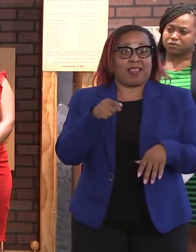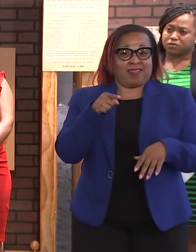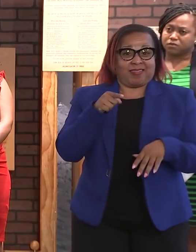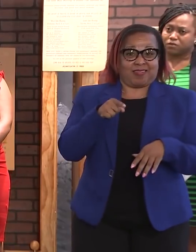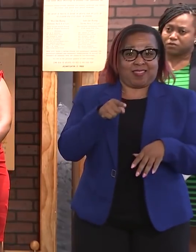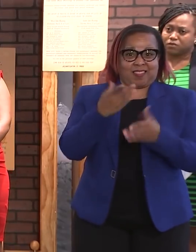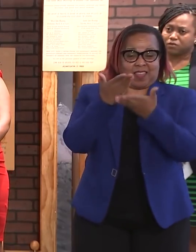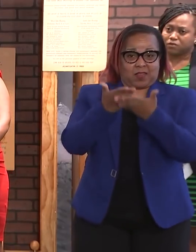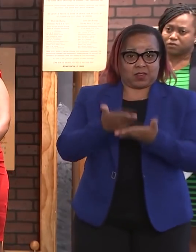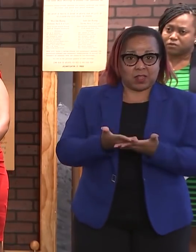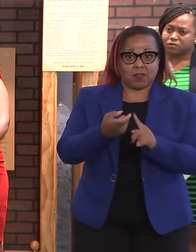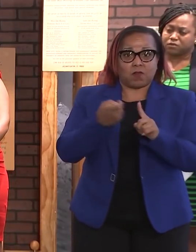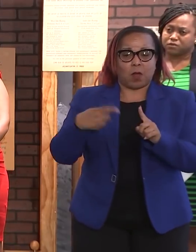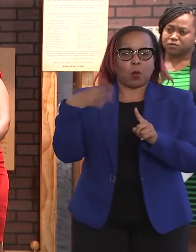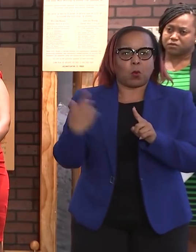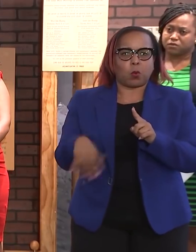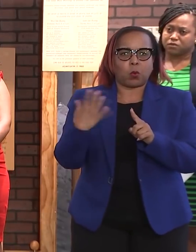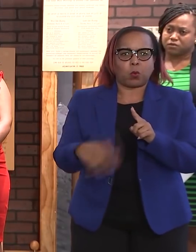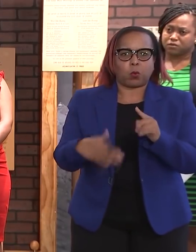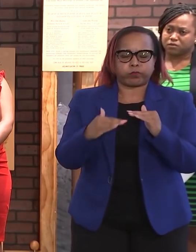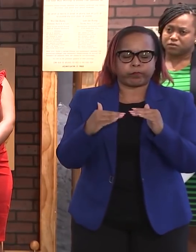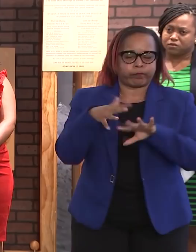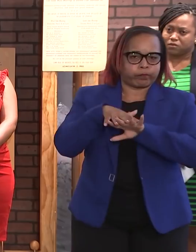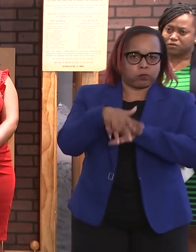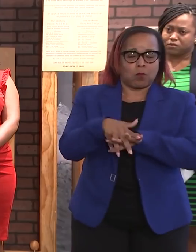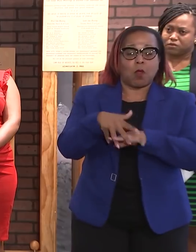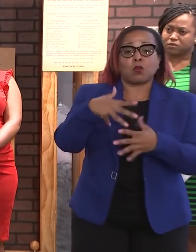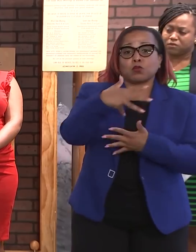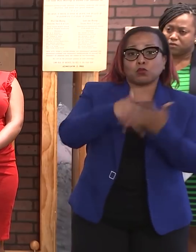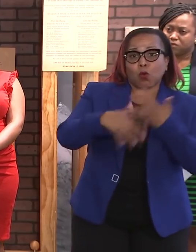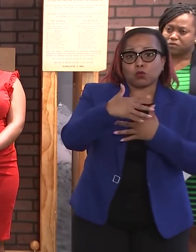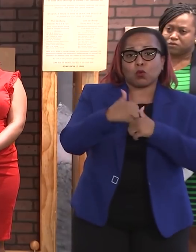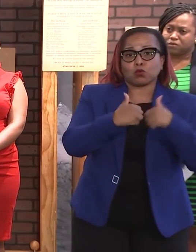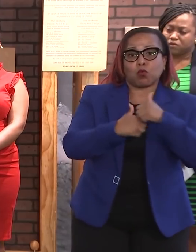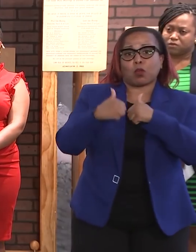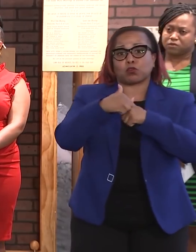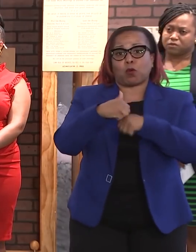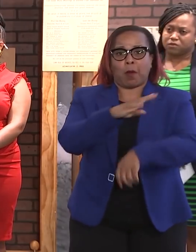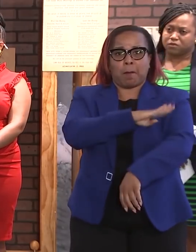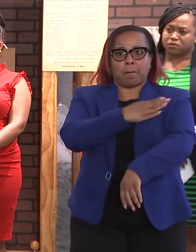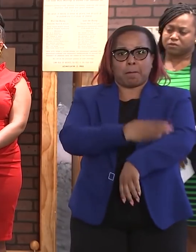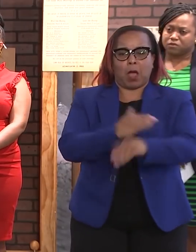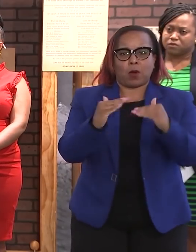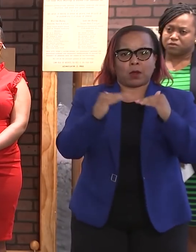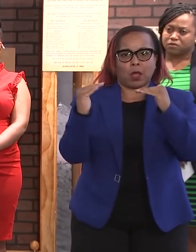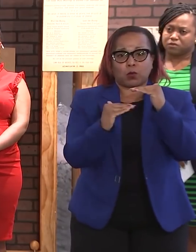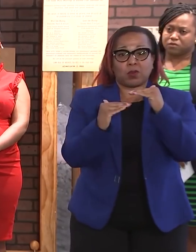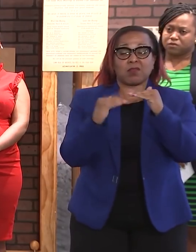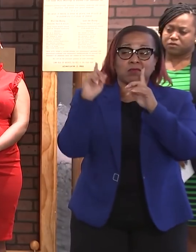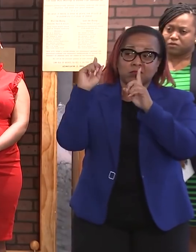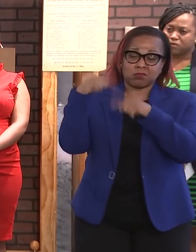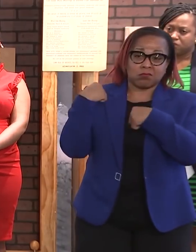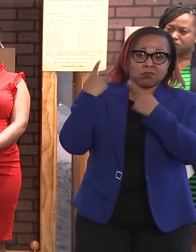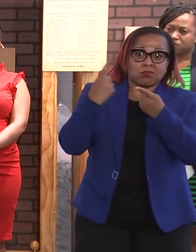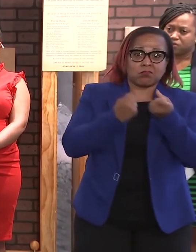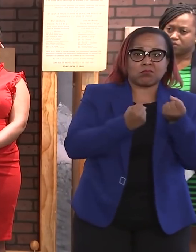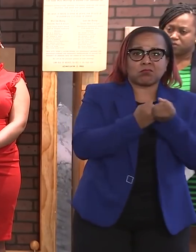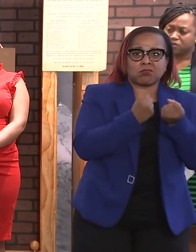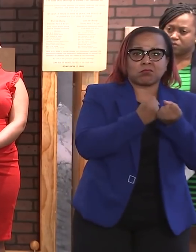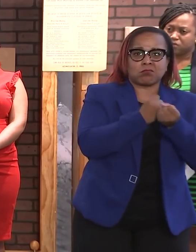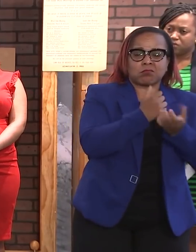is the evidence of deeply rooted social, structural, and power inequities that have long privileged